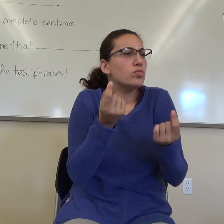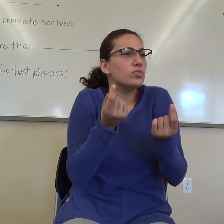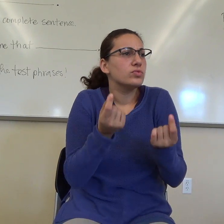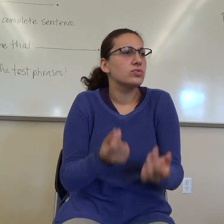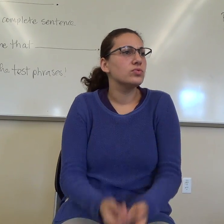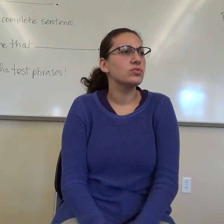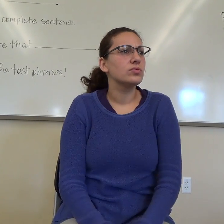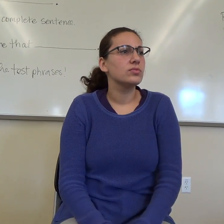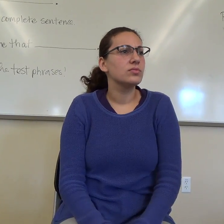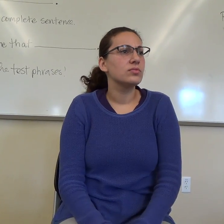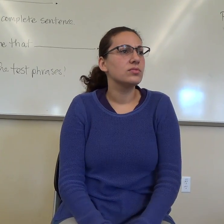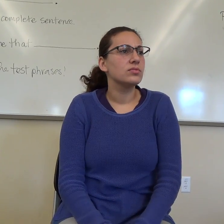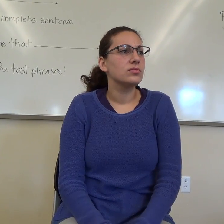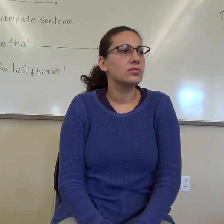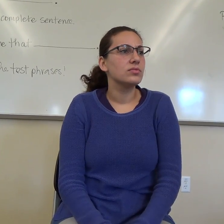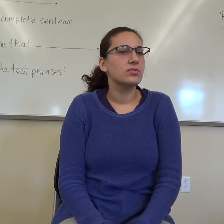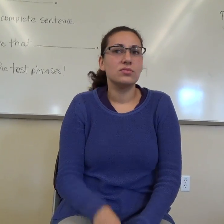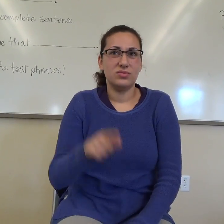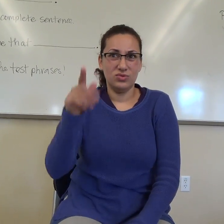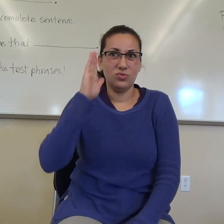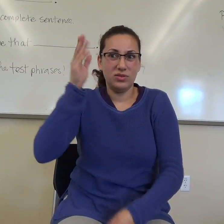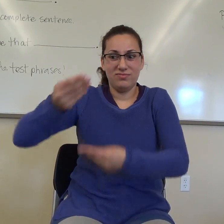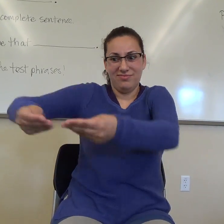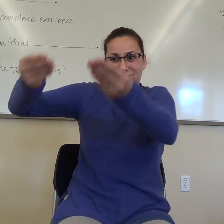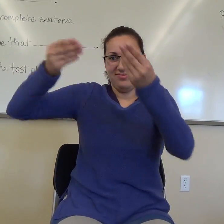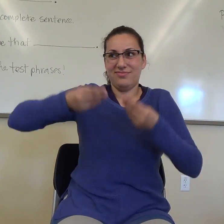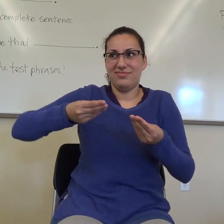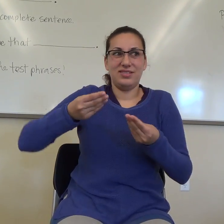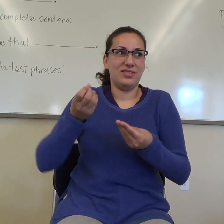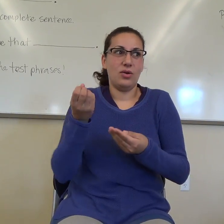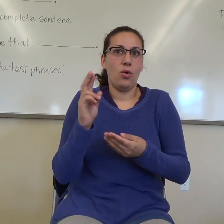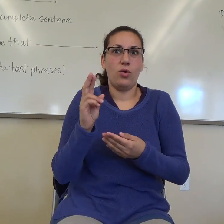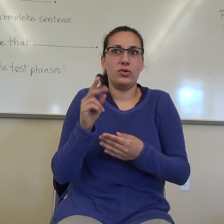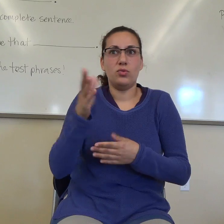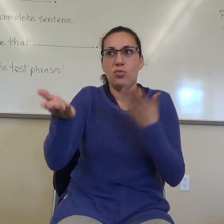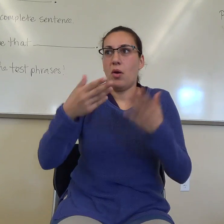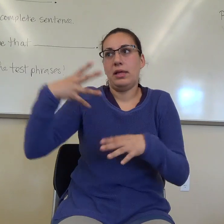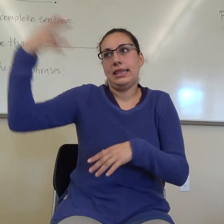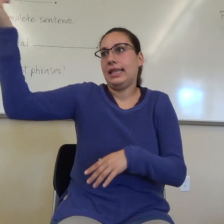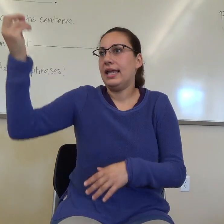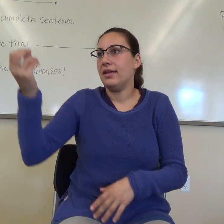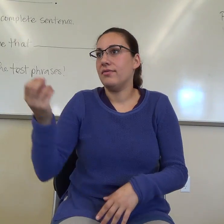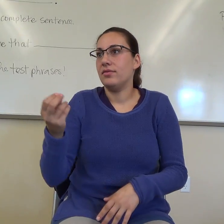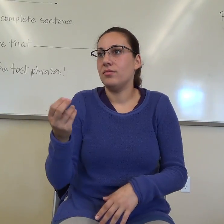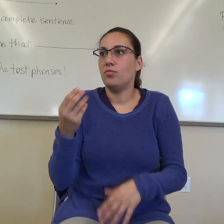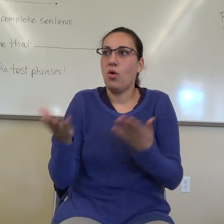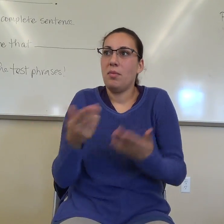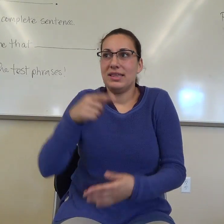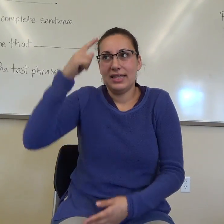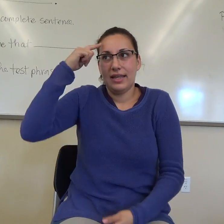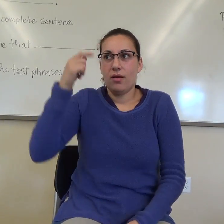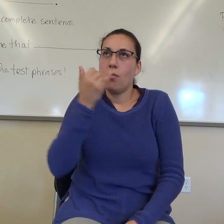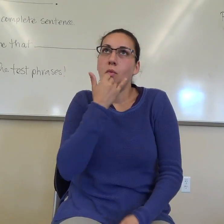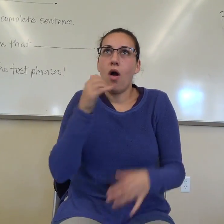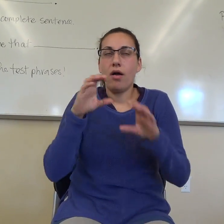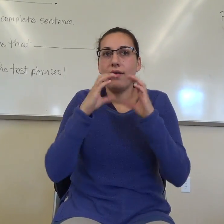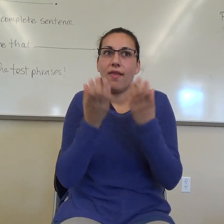would you do? You would have turned around and walked out and said, sorry, I'm in the wrong class, right? Okay,